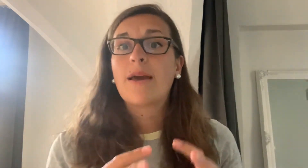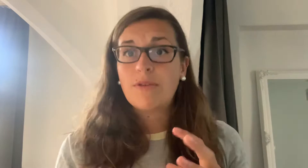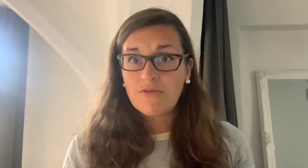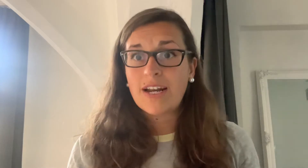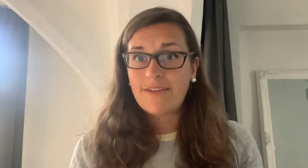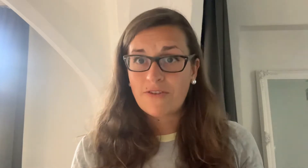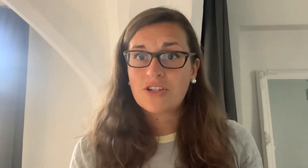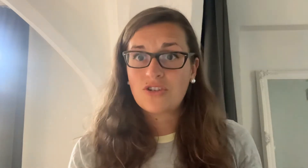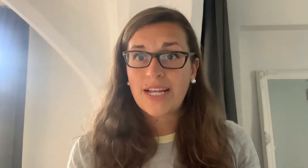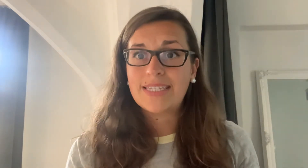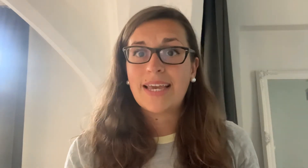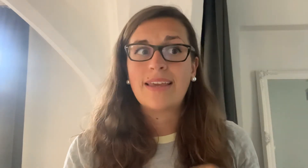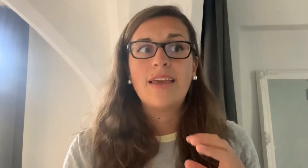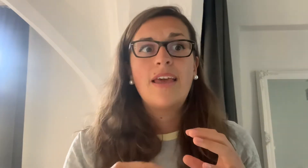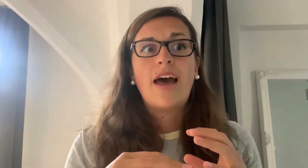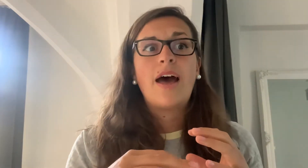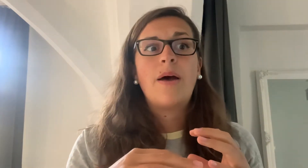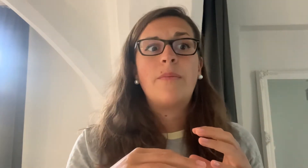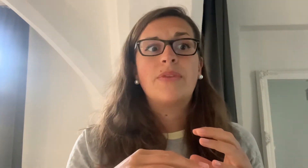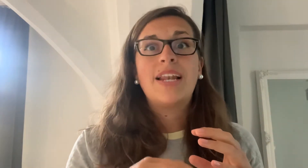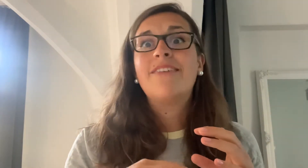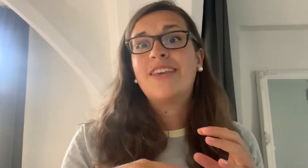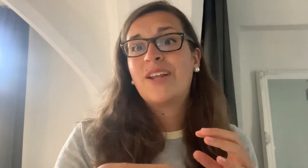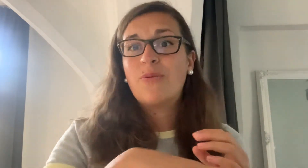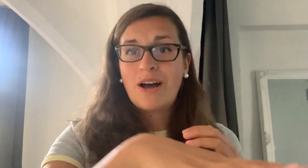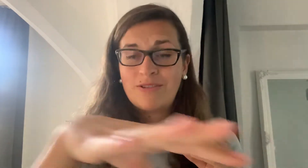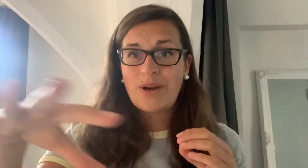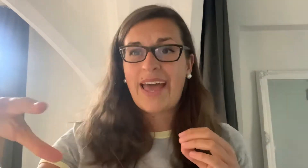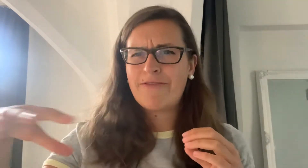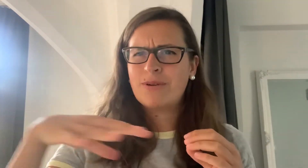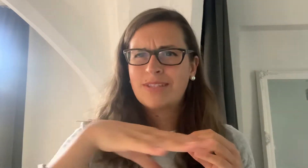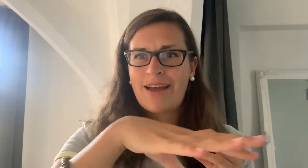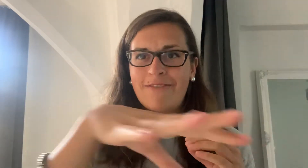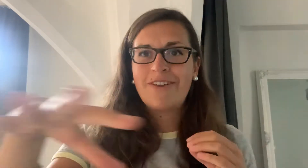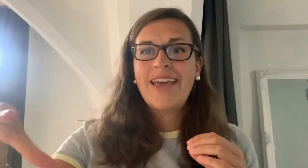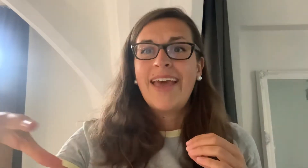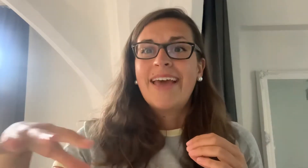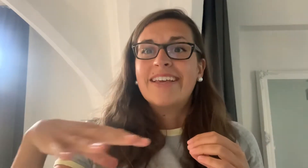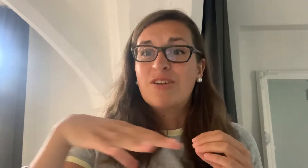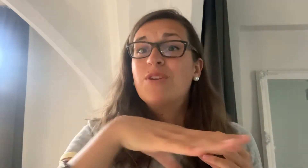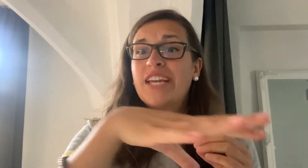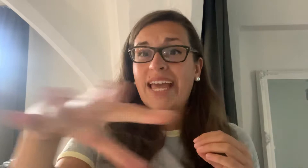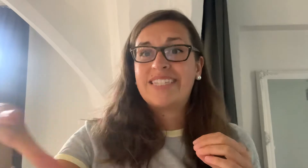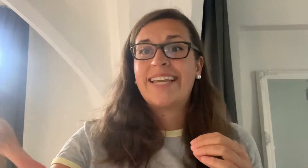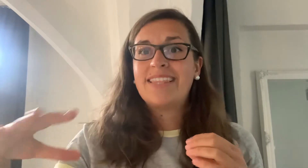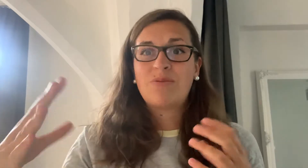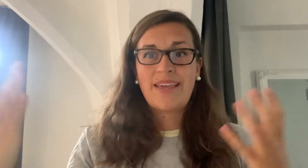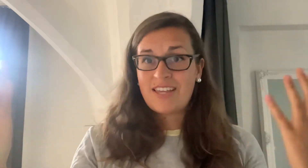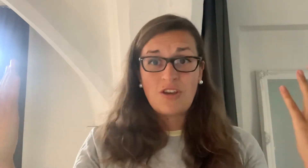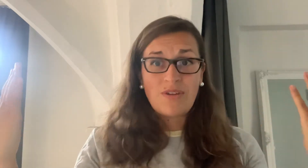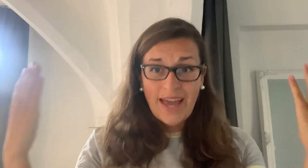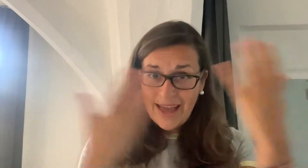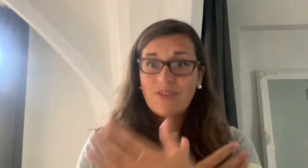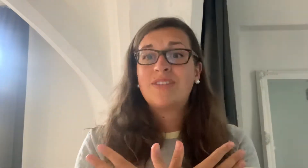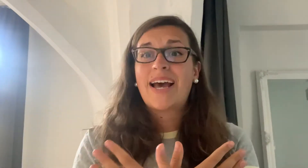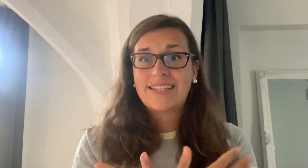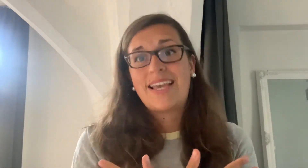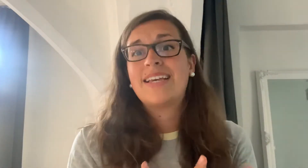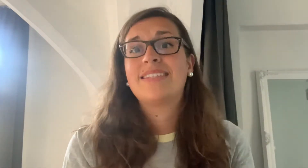be really frustrating living in a world where everyone's kind of communicating in this way that you cannot access.